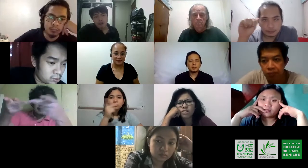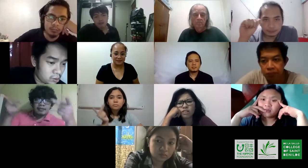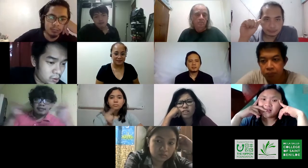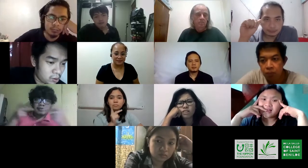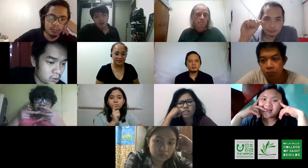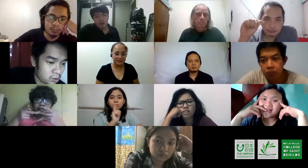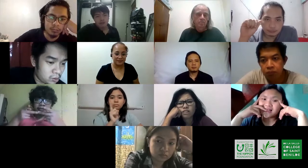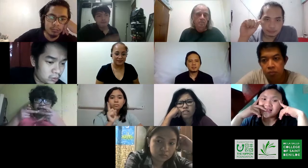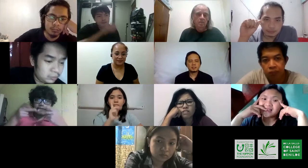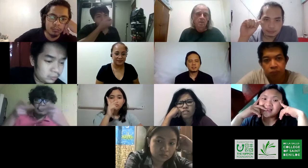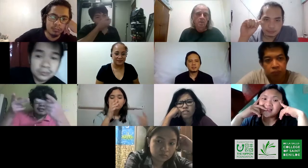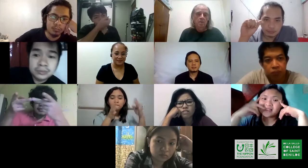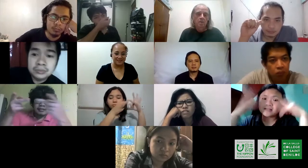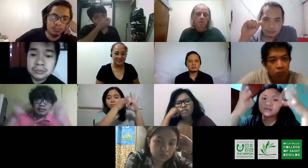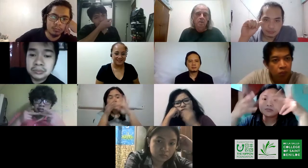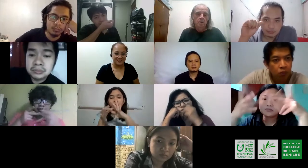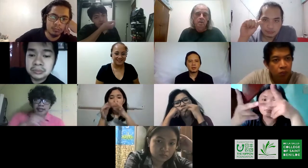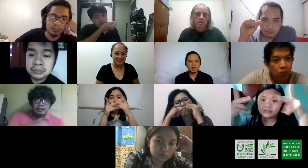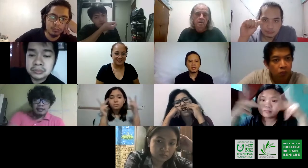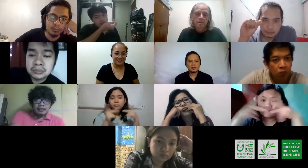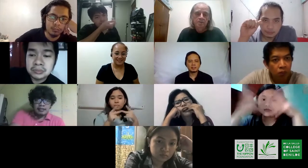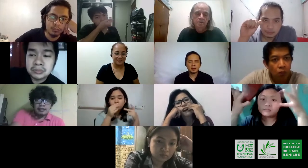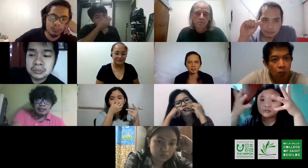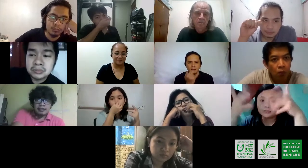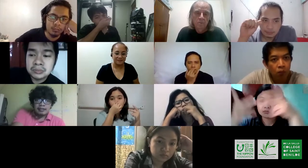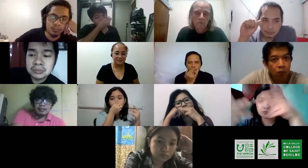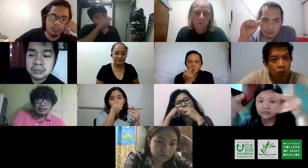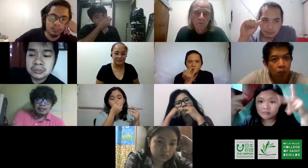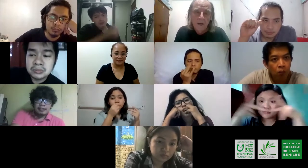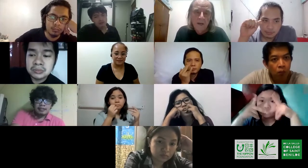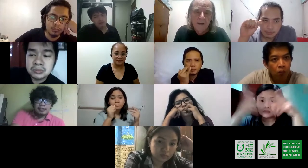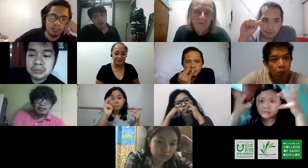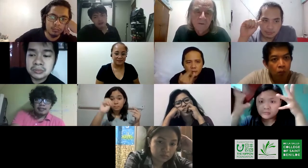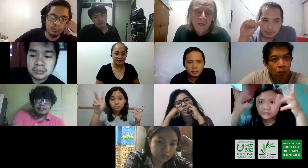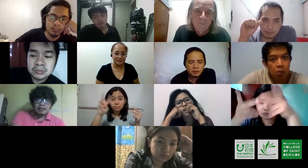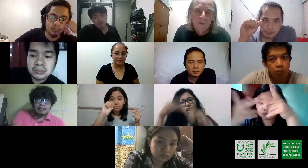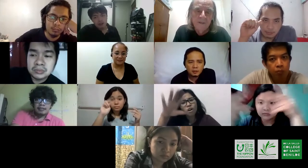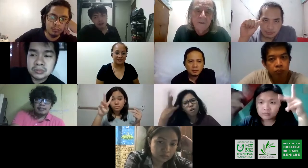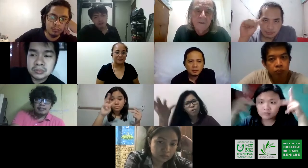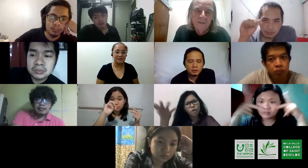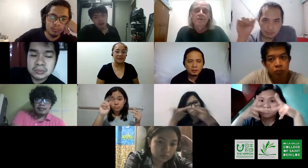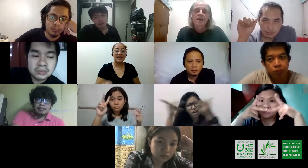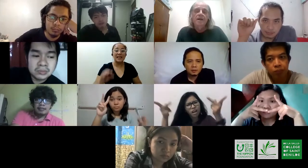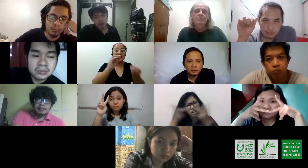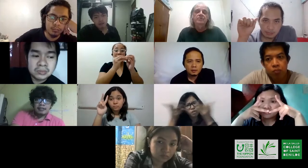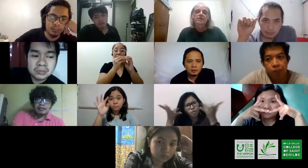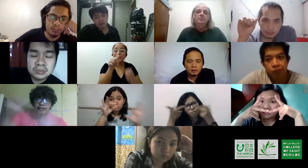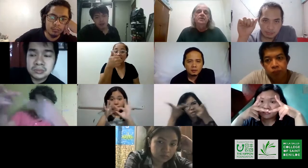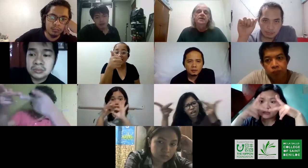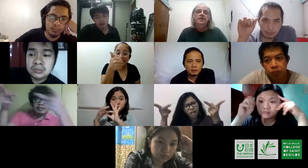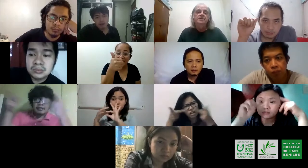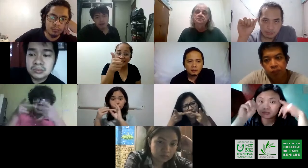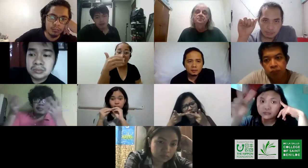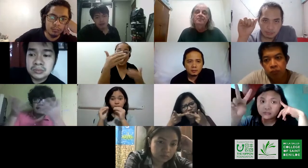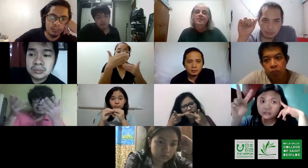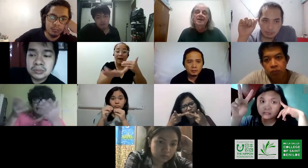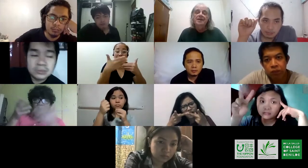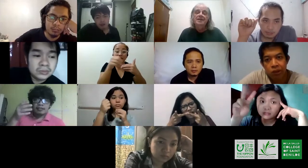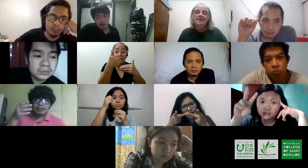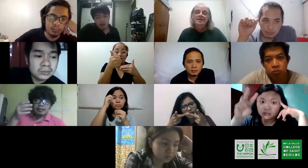What place, sir? What place is this? Not asking. What Right place are we after talking? number 10, right after number